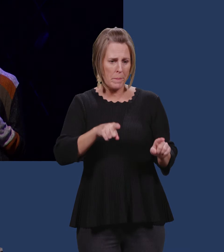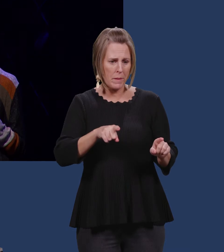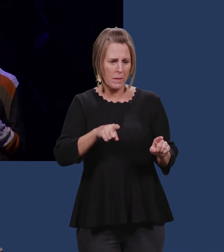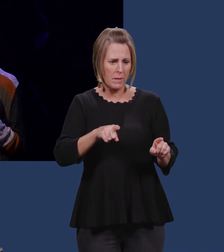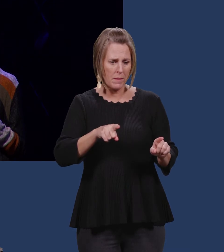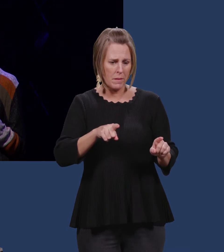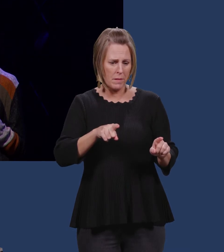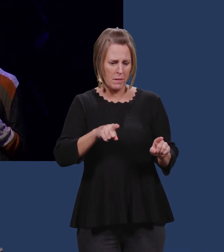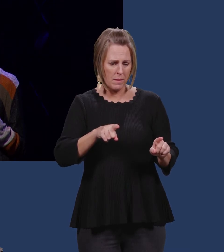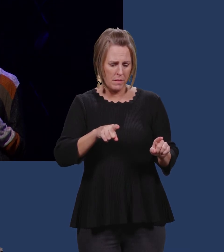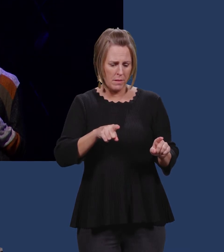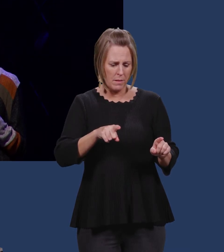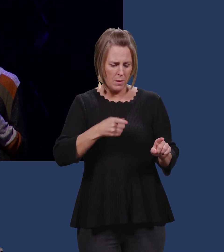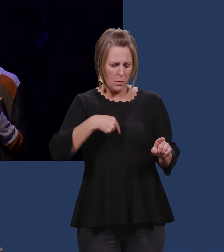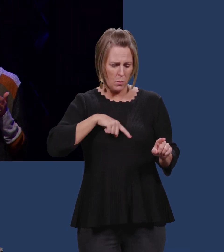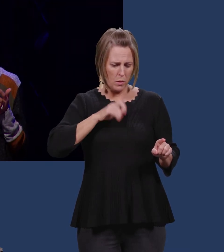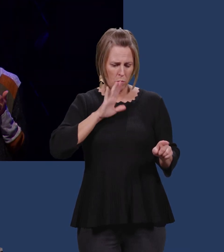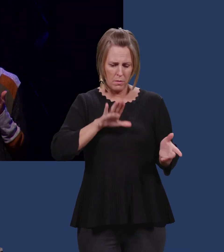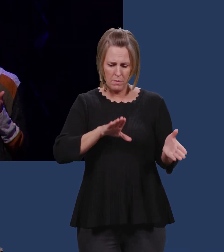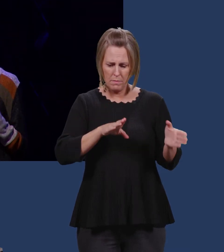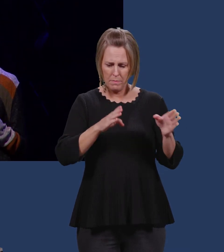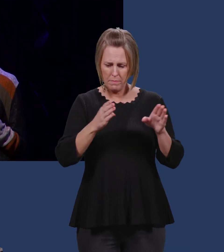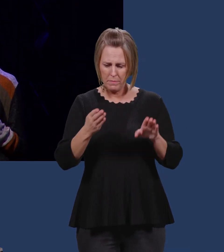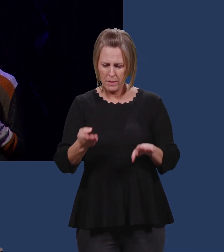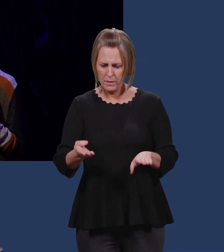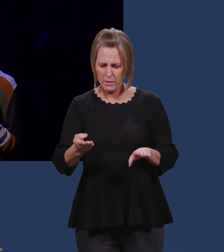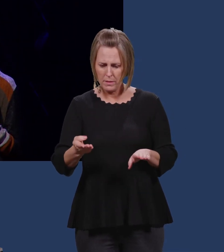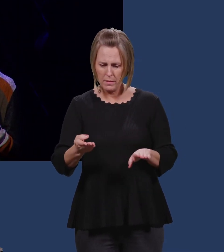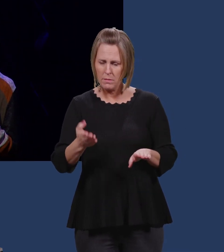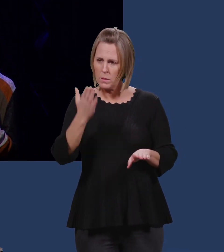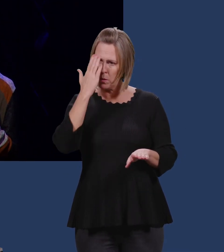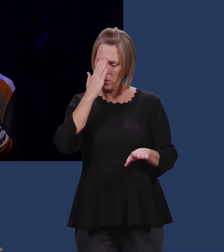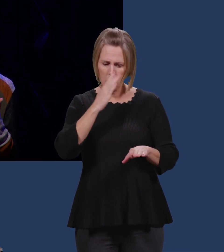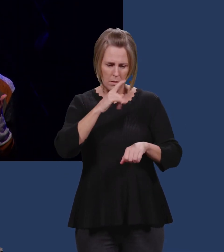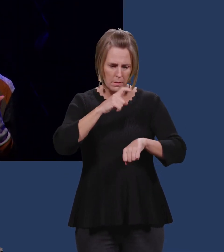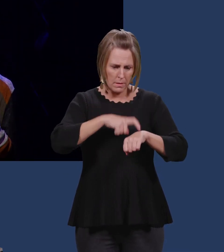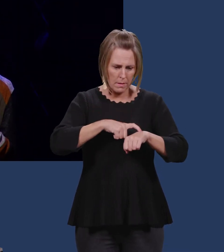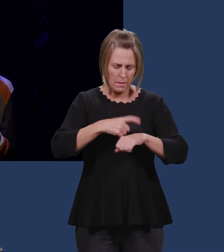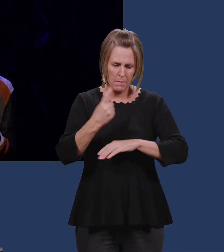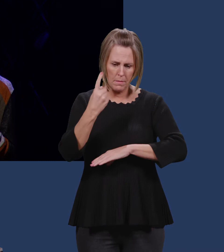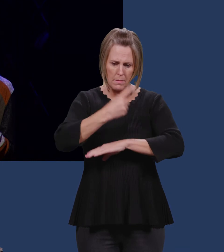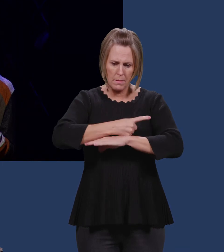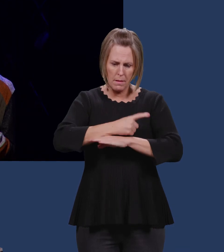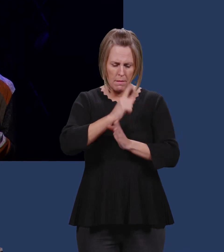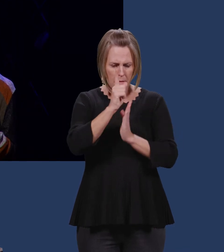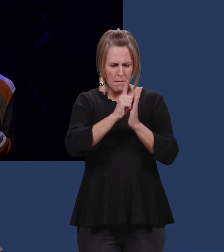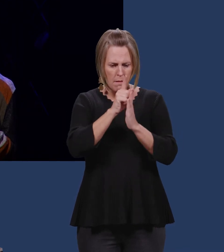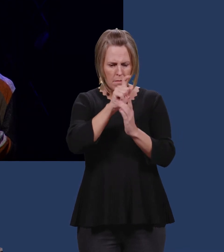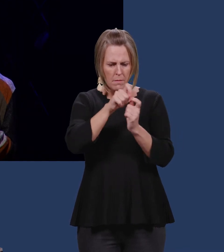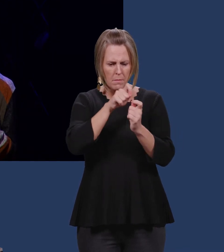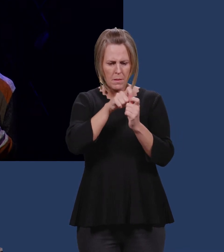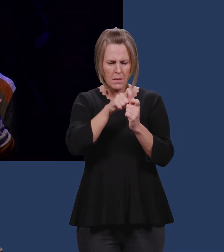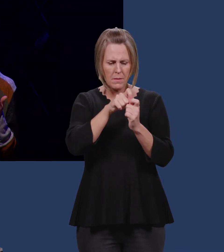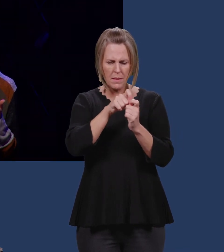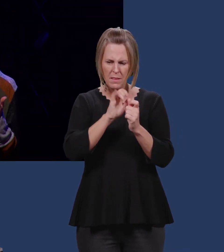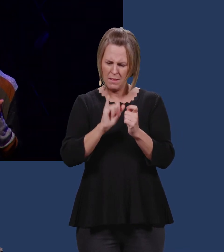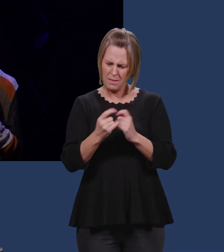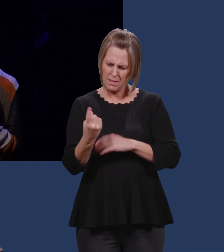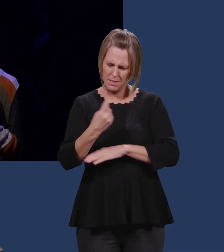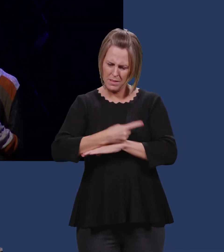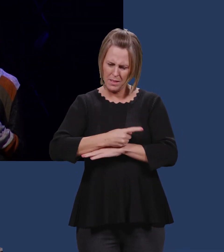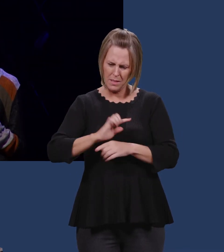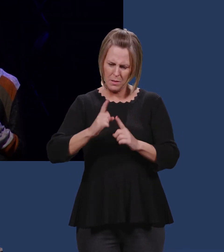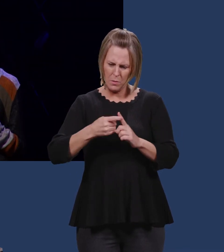all of our suffering, when all of our sickness, when all of our worry, all